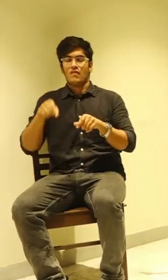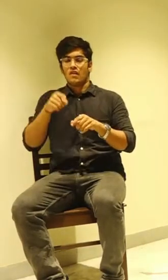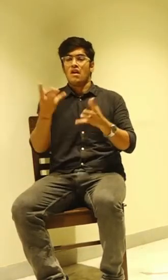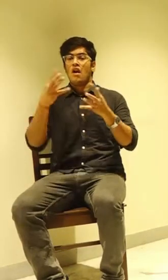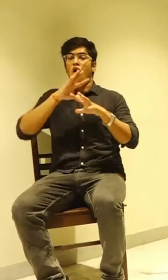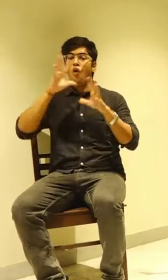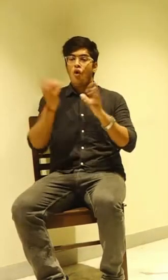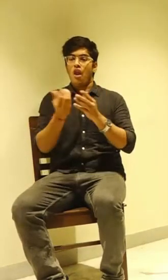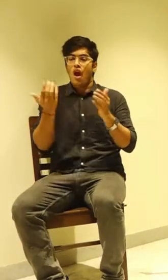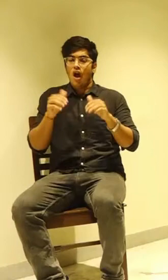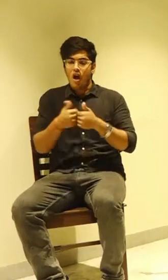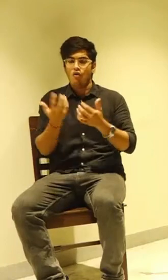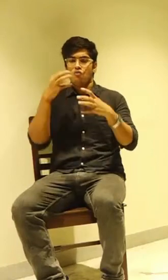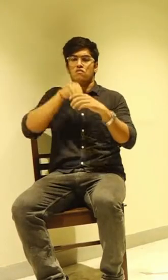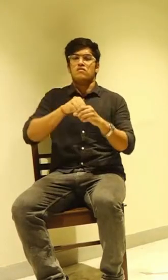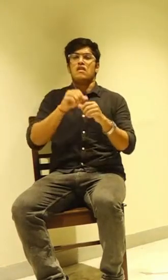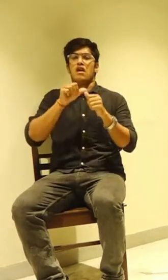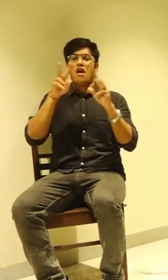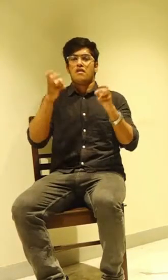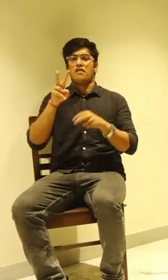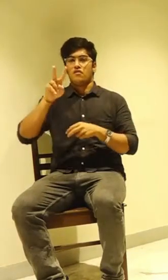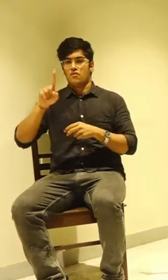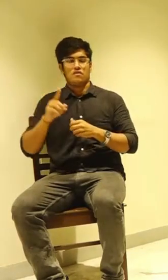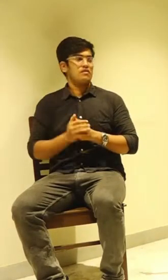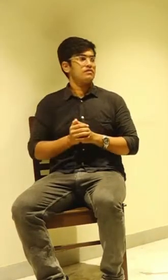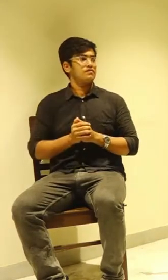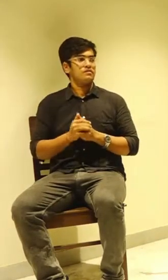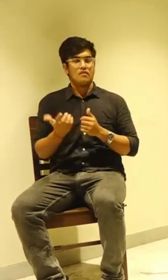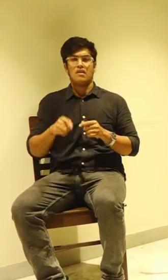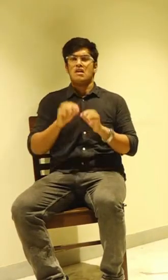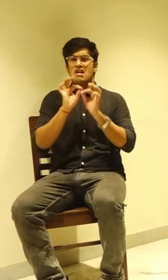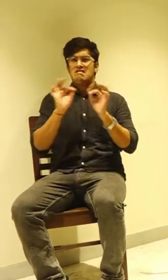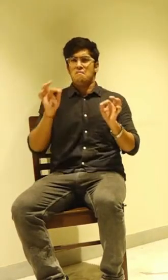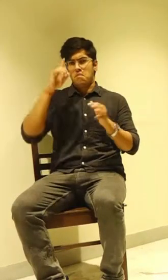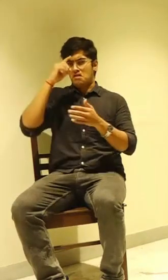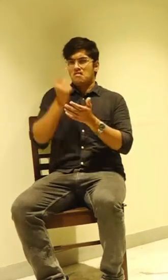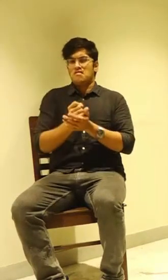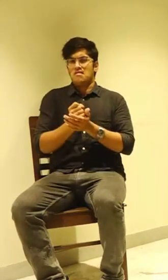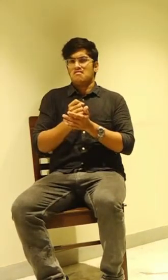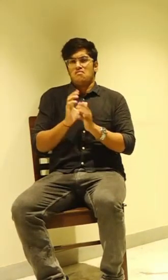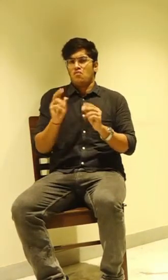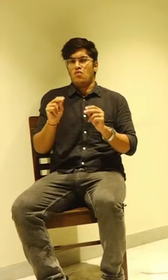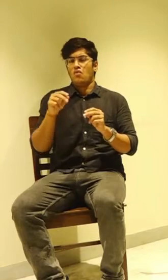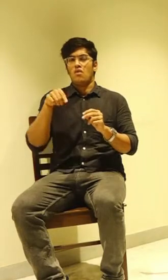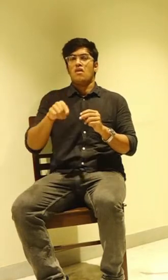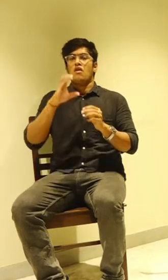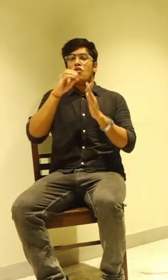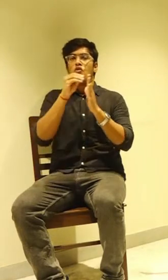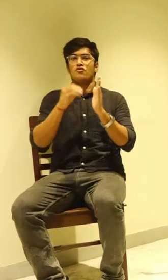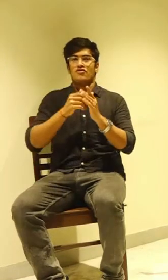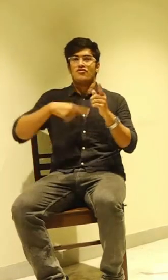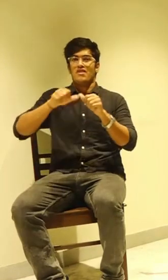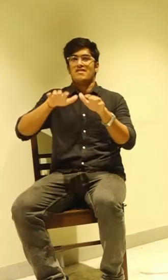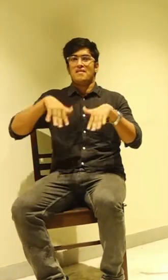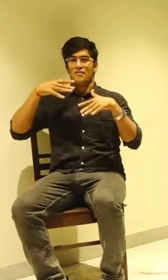Article 21? And far from being a simple decision that the Constituent Assembly undertook, it was